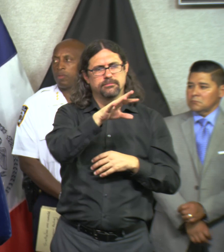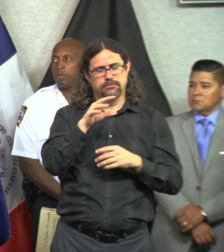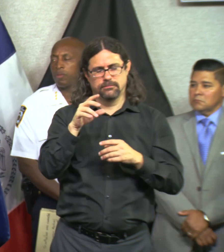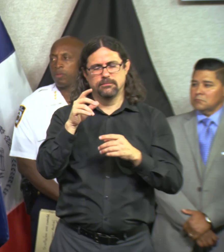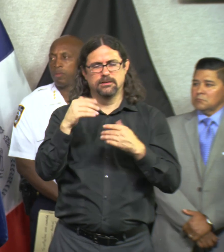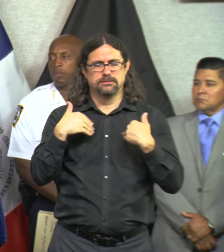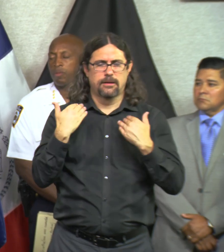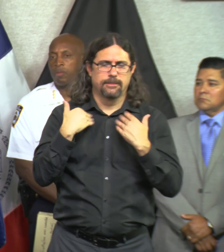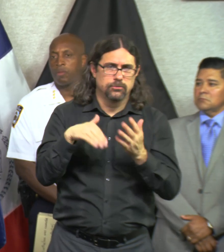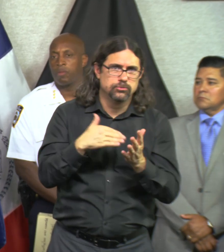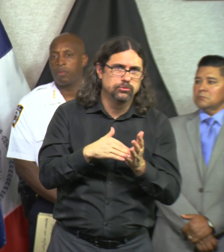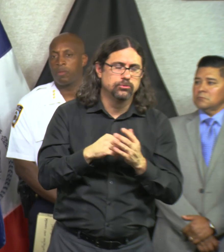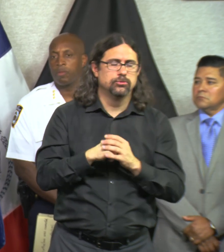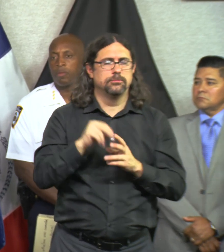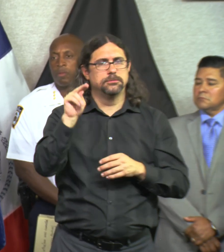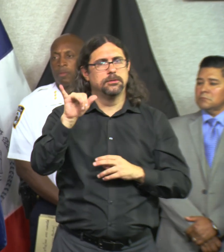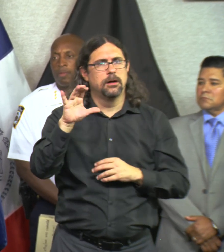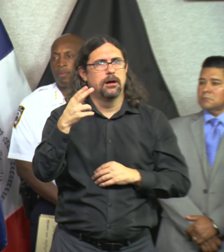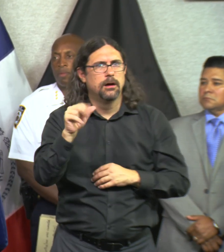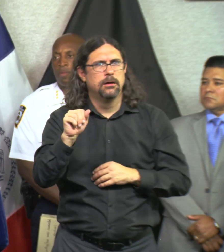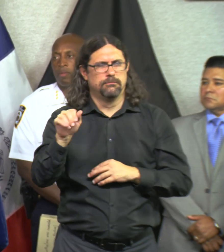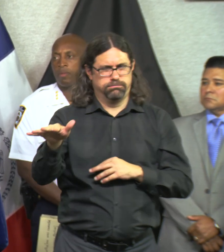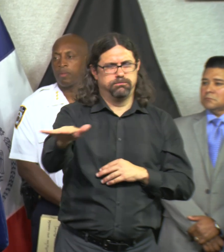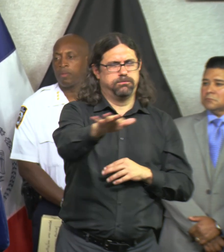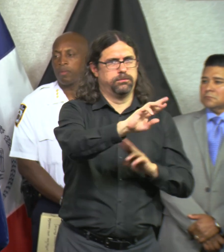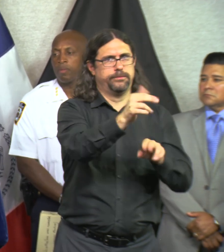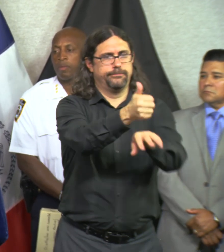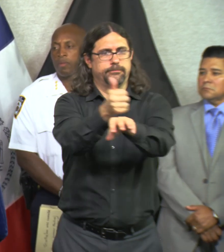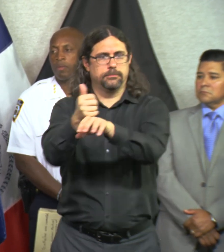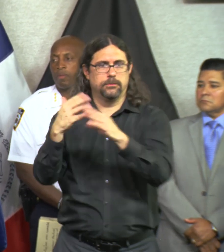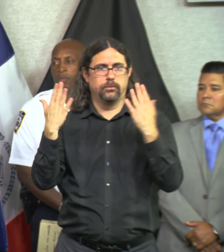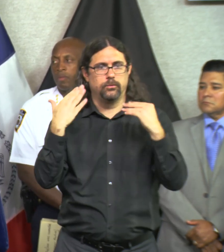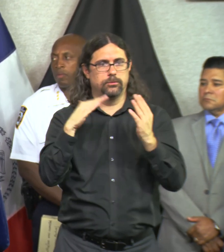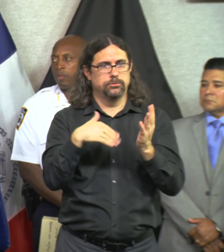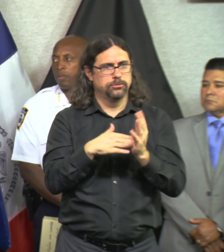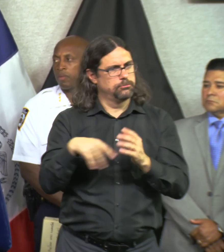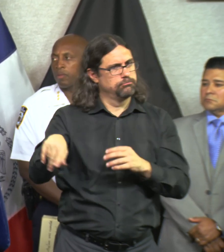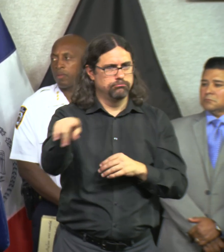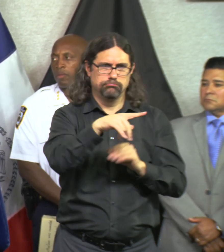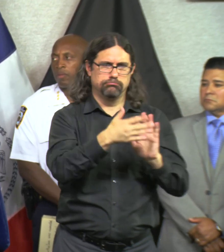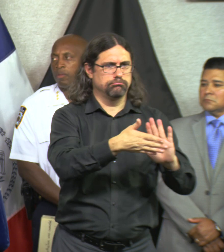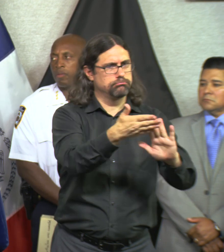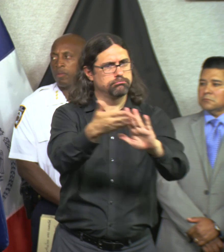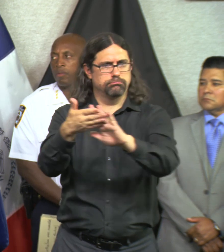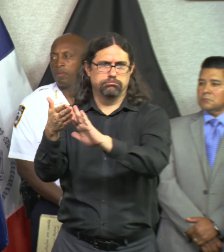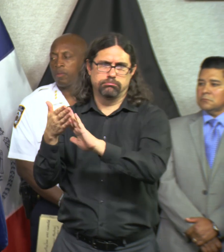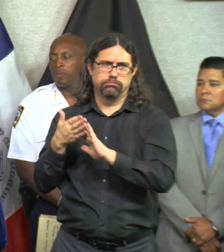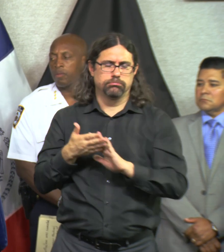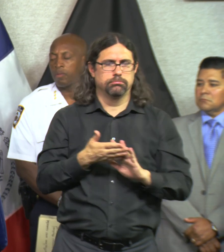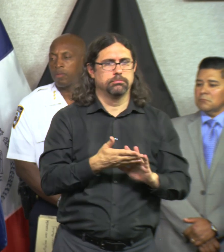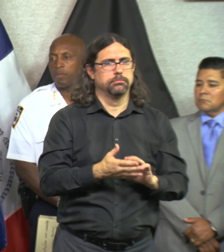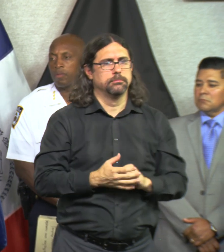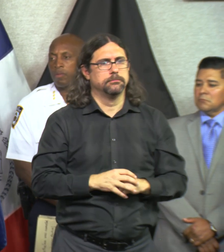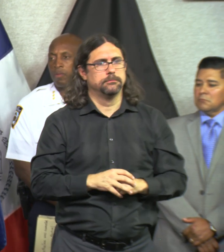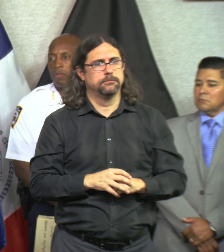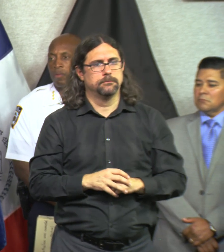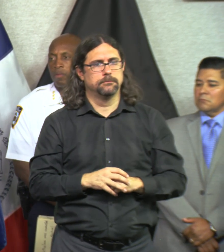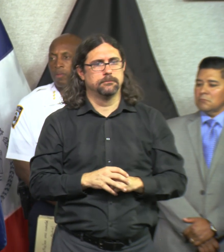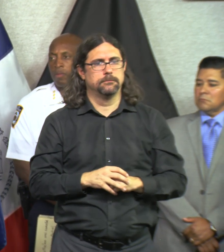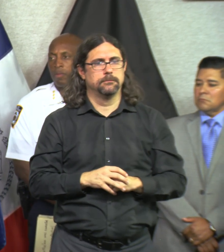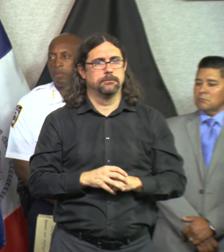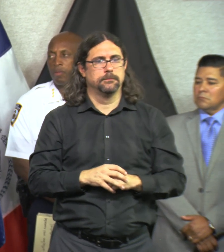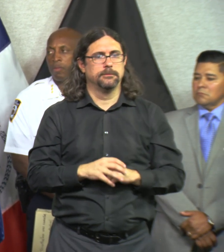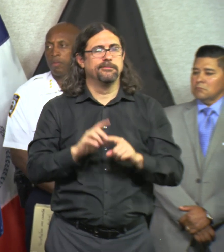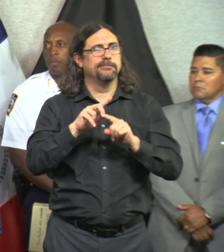of them, the main HVAC system is not working, but we are using portable units, et cetera, to bring them up to cooling.